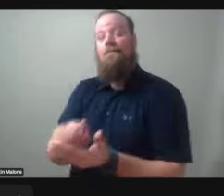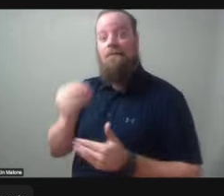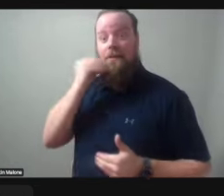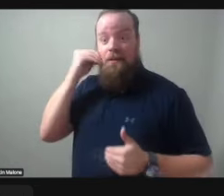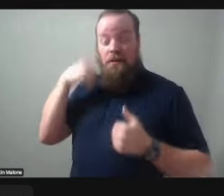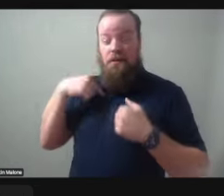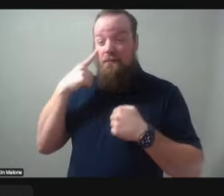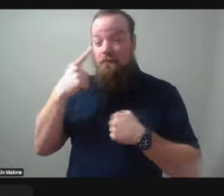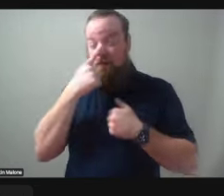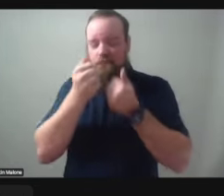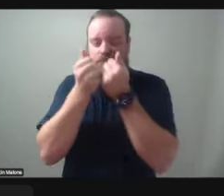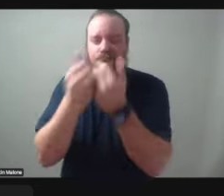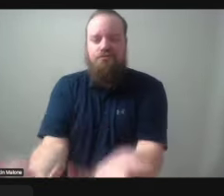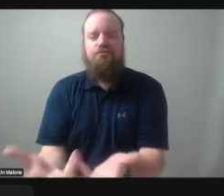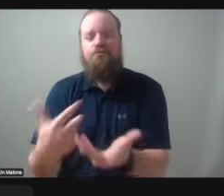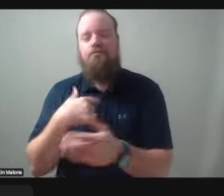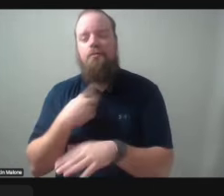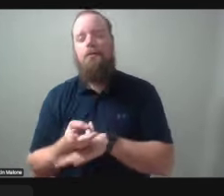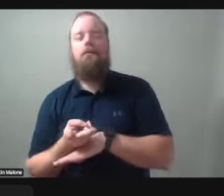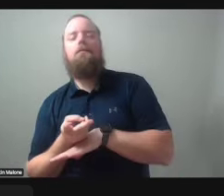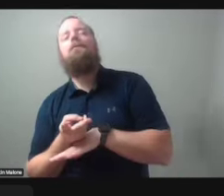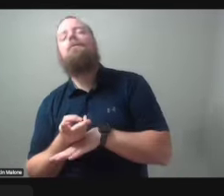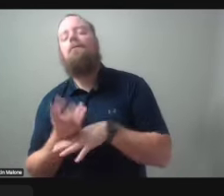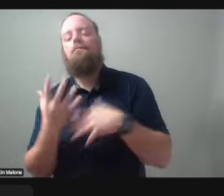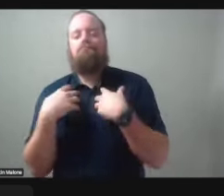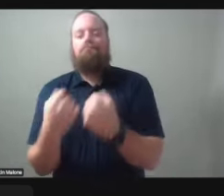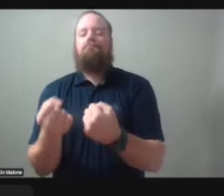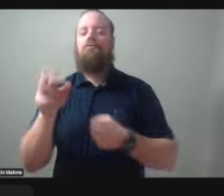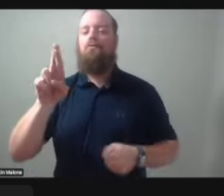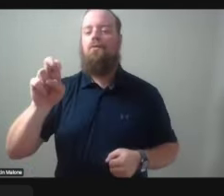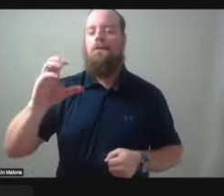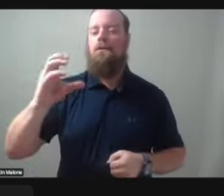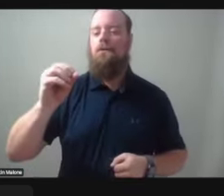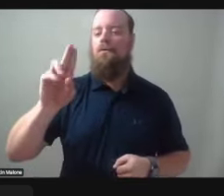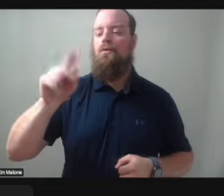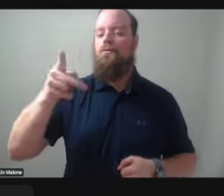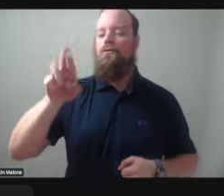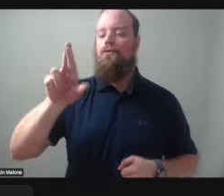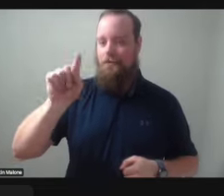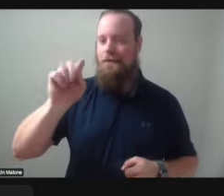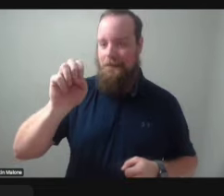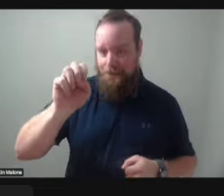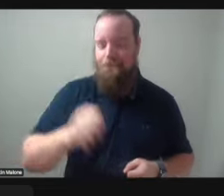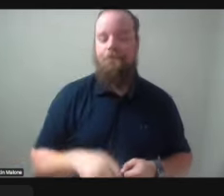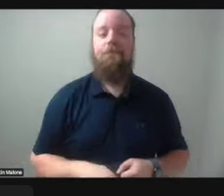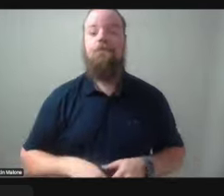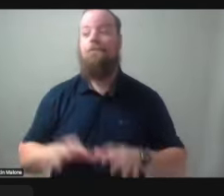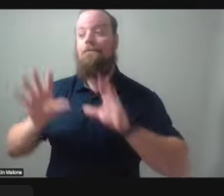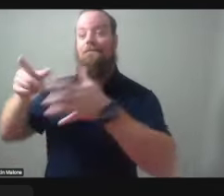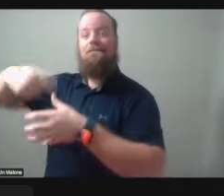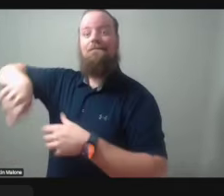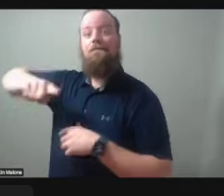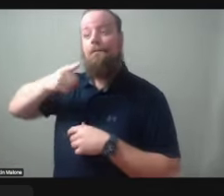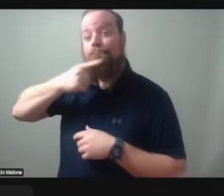back and forth with people. And then when I get home, I'm just worn out and I have to recover